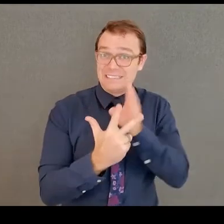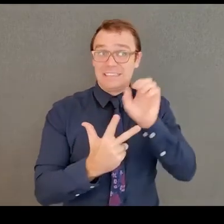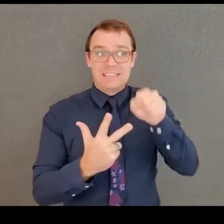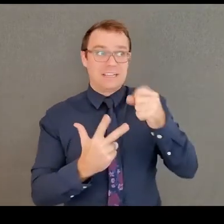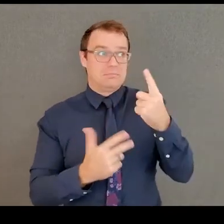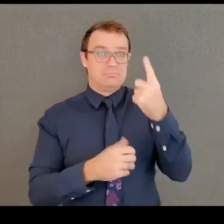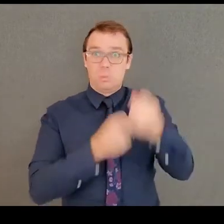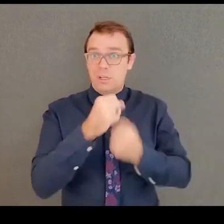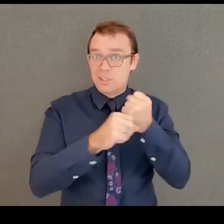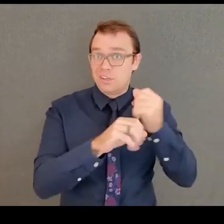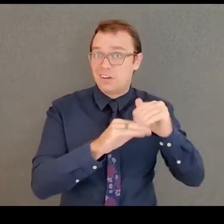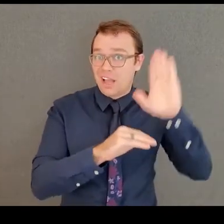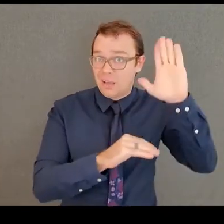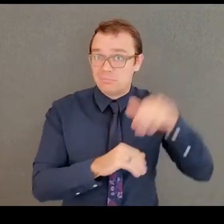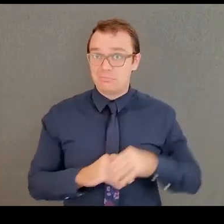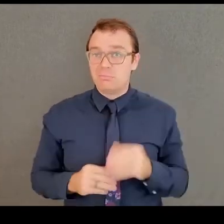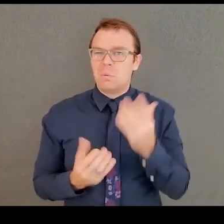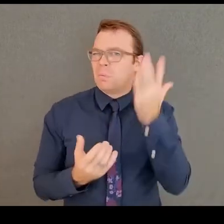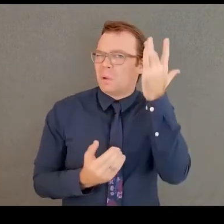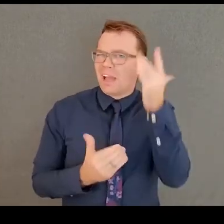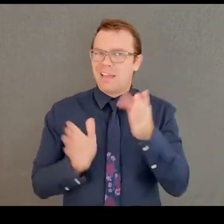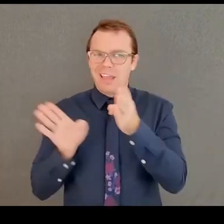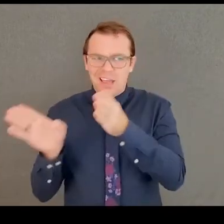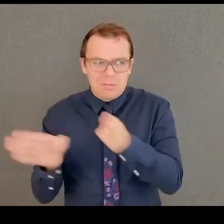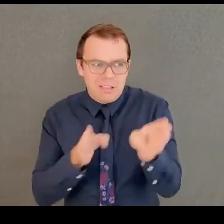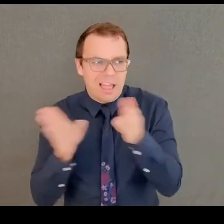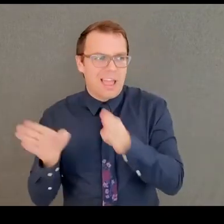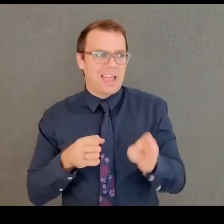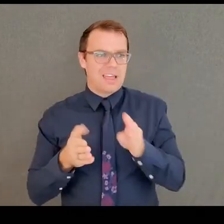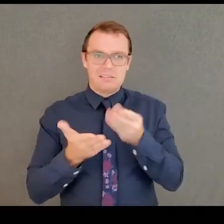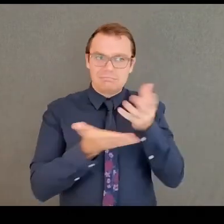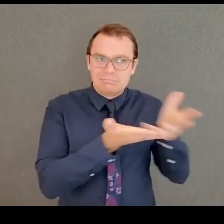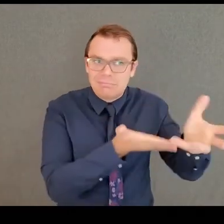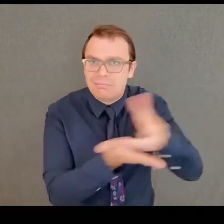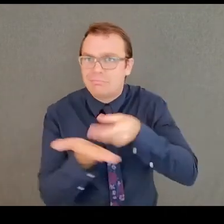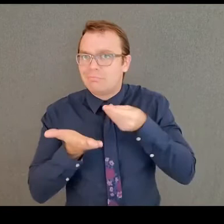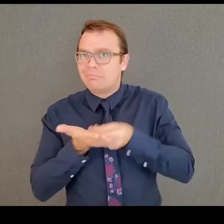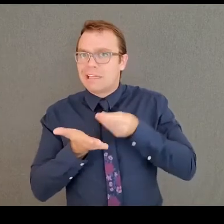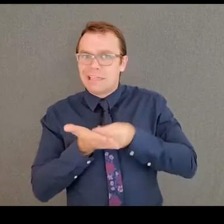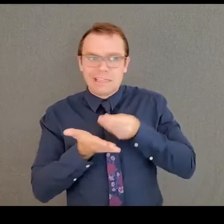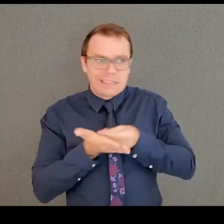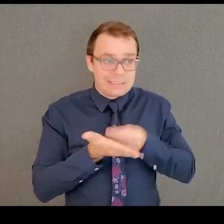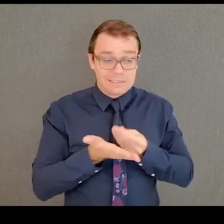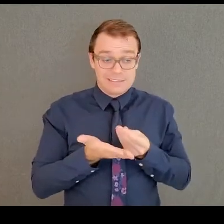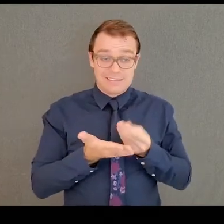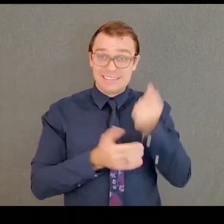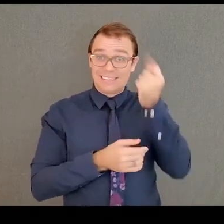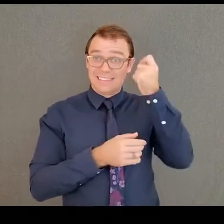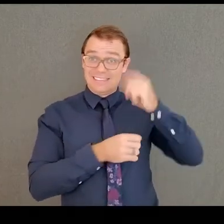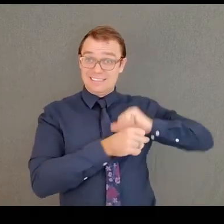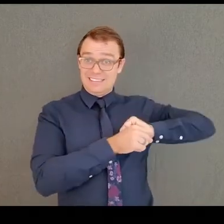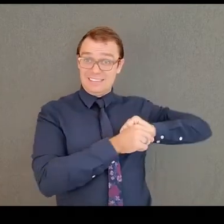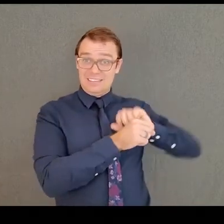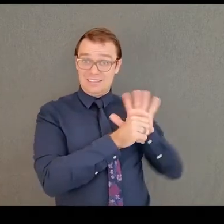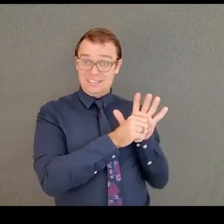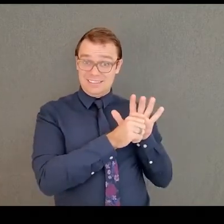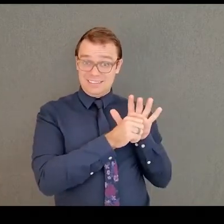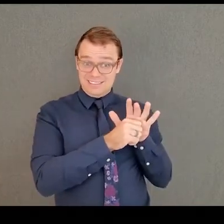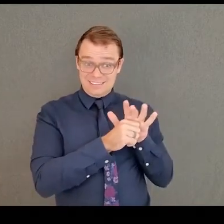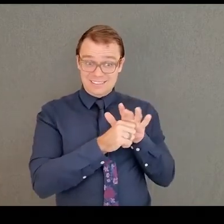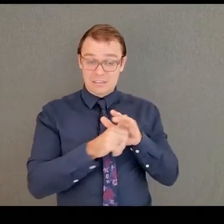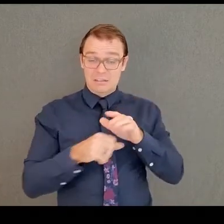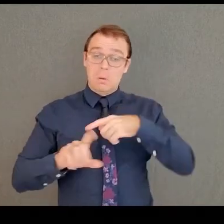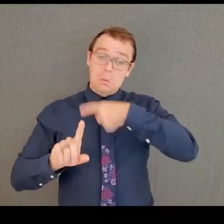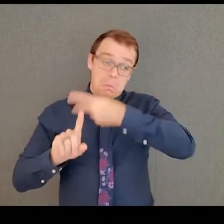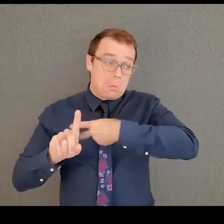phase 3 can be a year or more. This time is needed for planning and raising money to do the large study. With